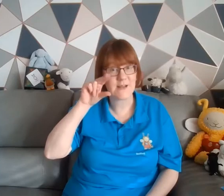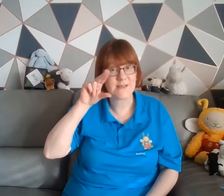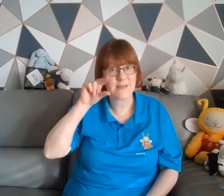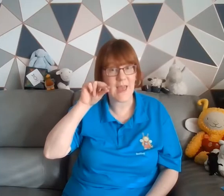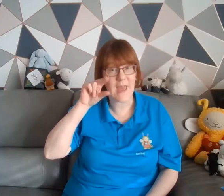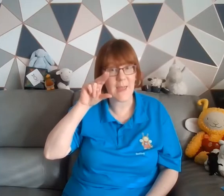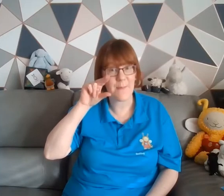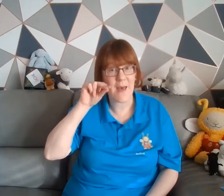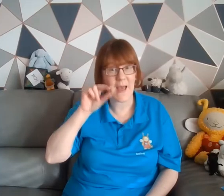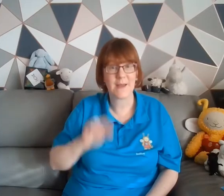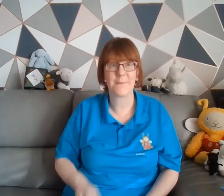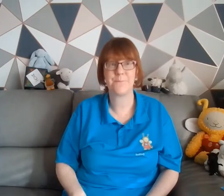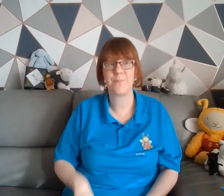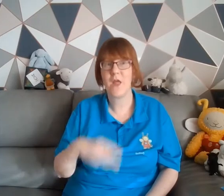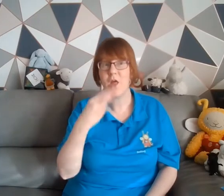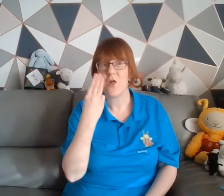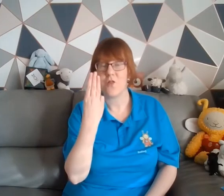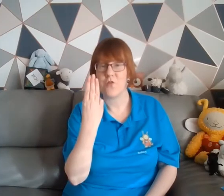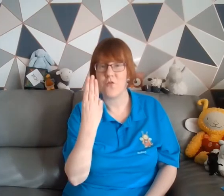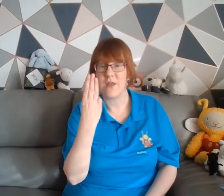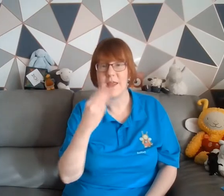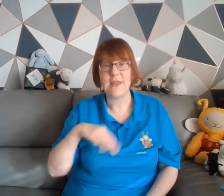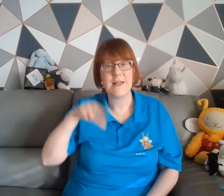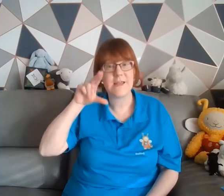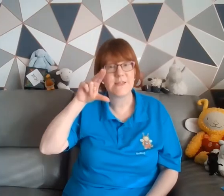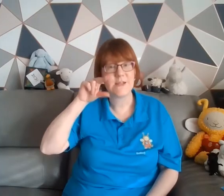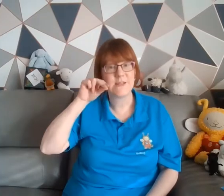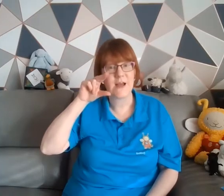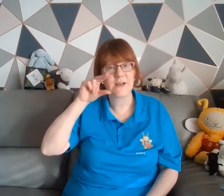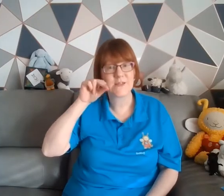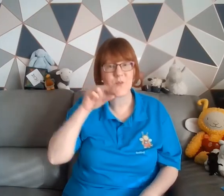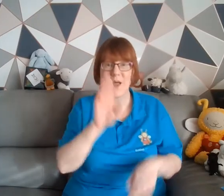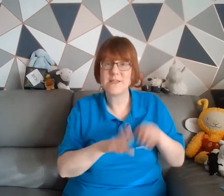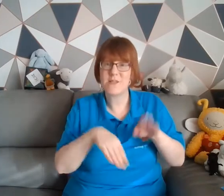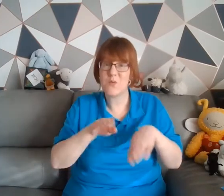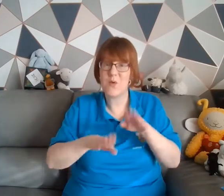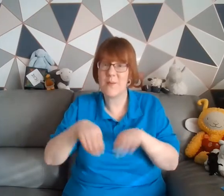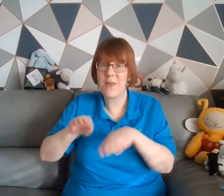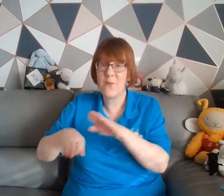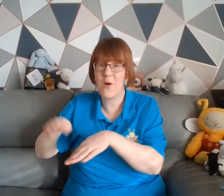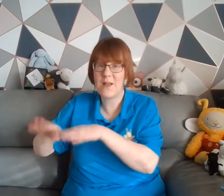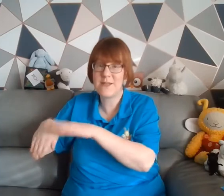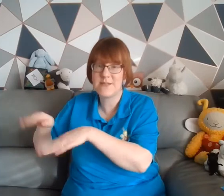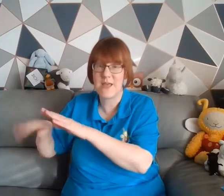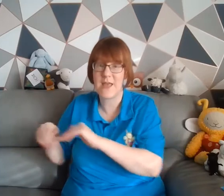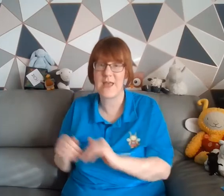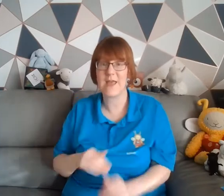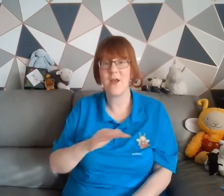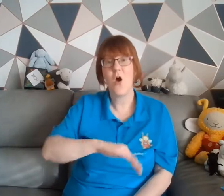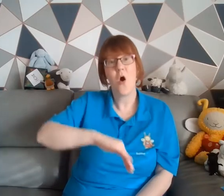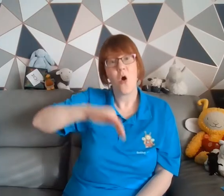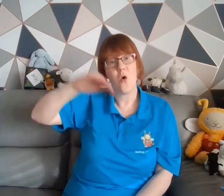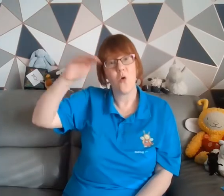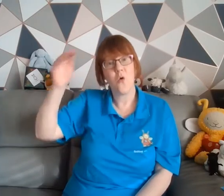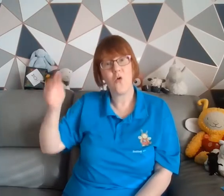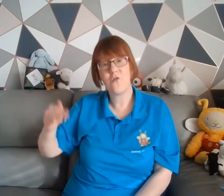ducks came back. Three little ducks went swimming one day over